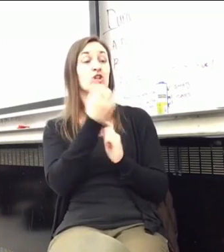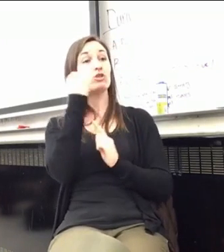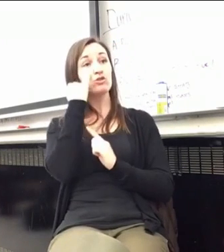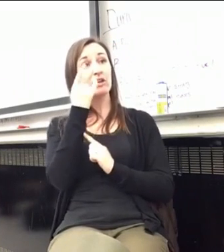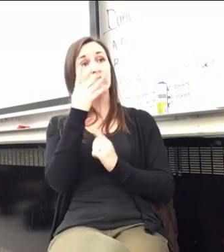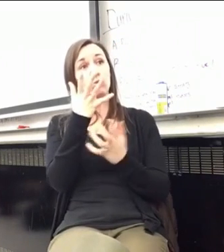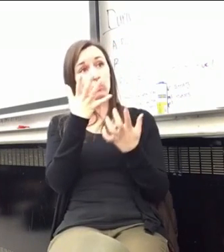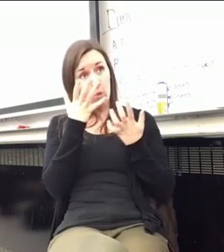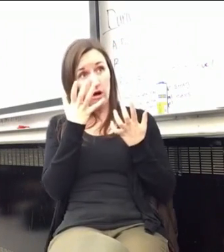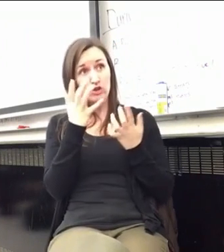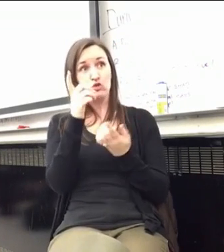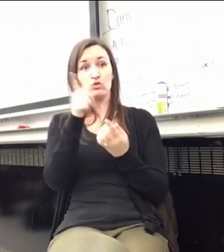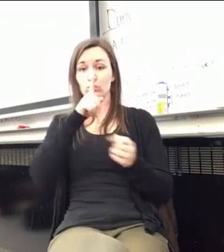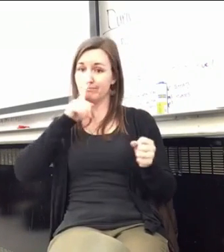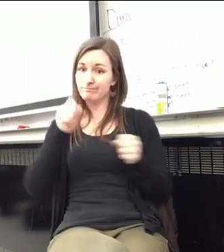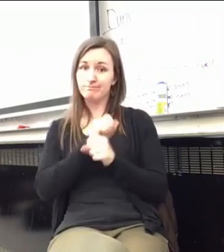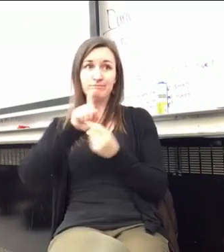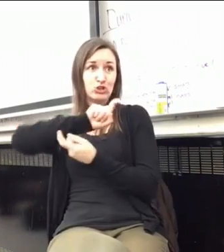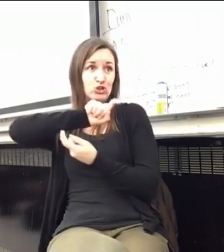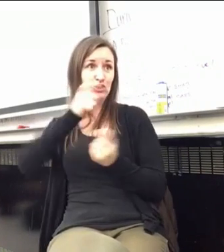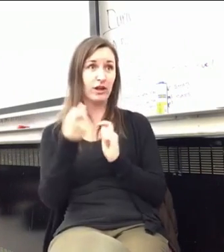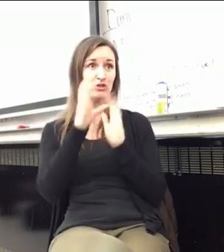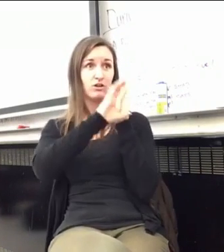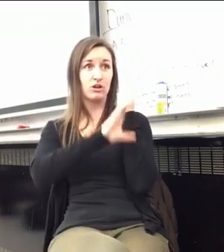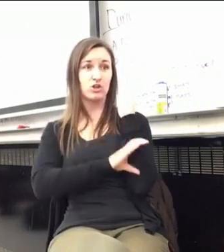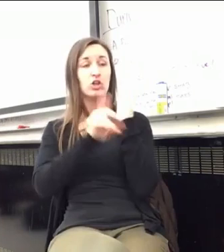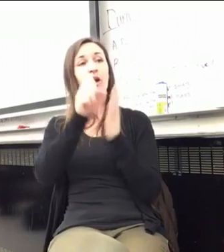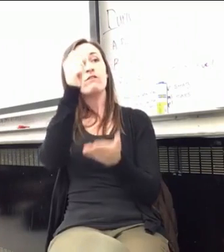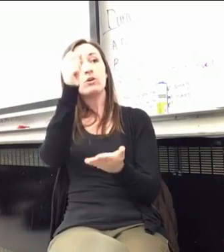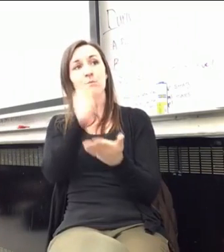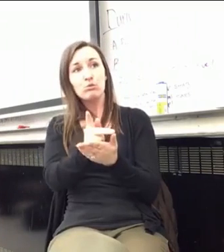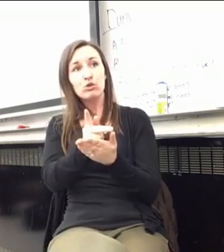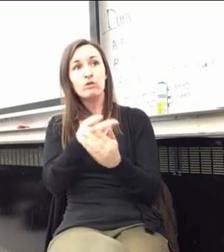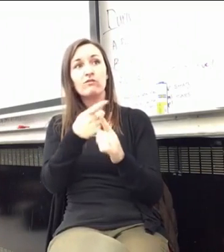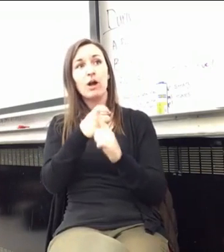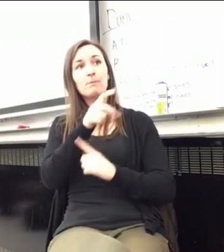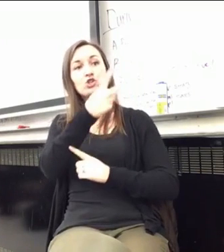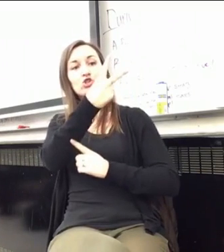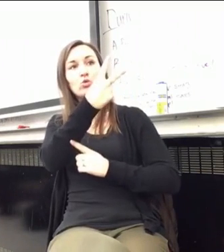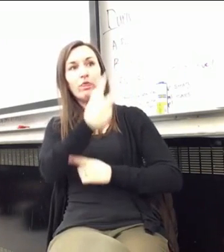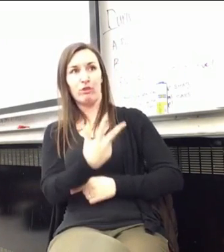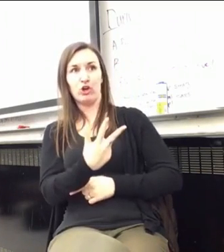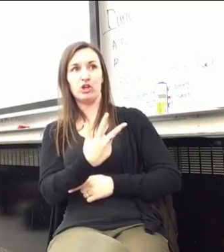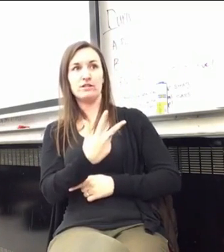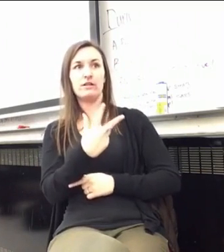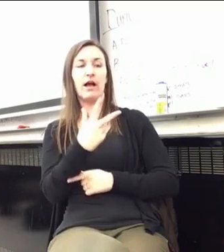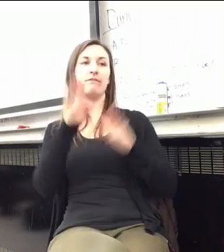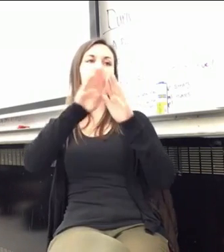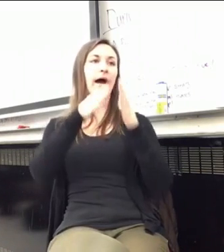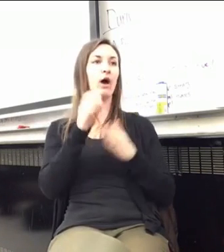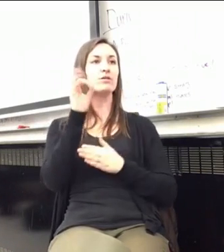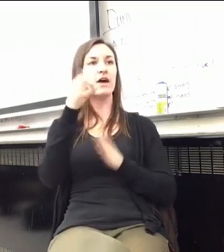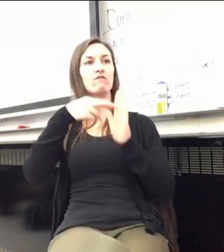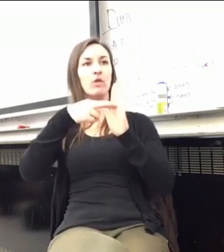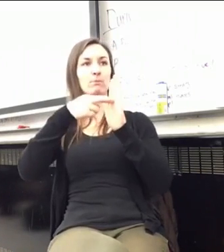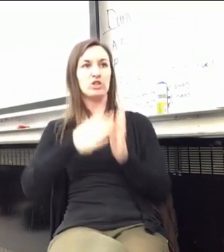the U.S. Constitution, it would have to be approved by 2/3 of the House of Representatives, which is very, very difficult to be able to